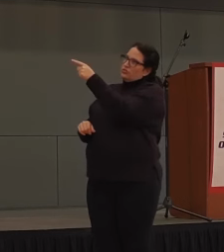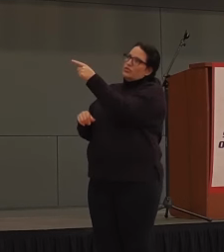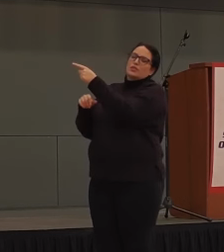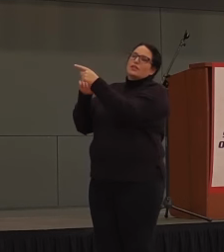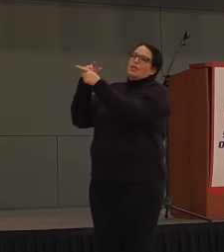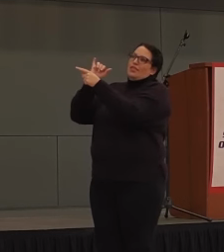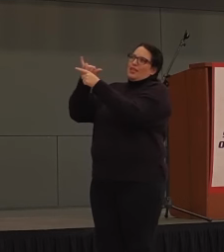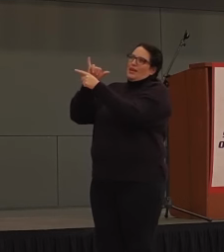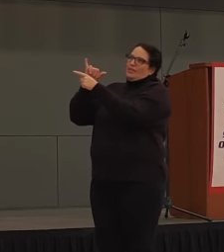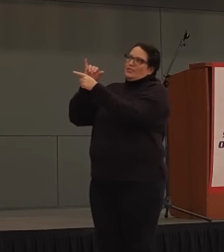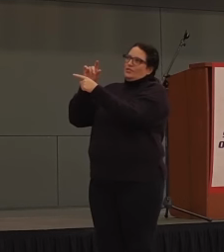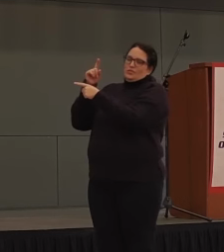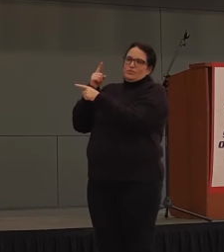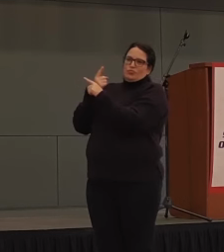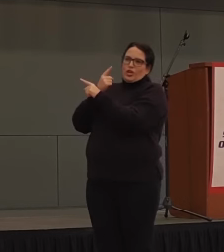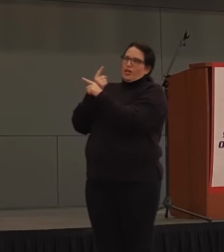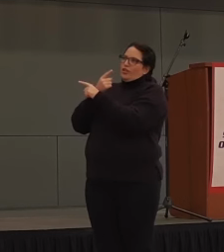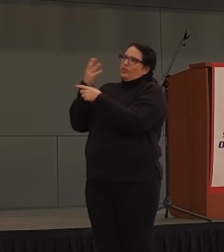a good